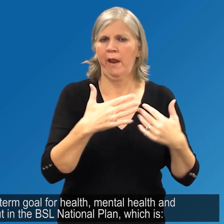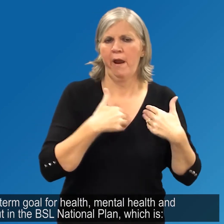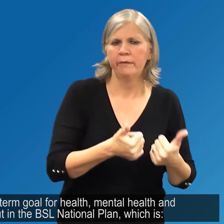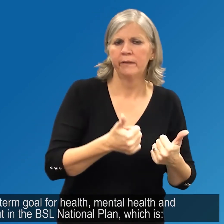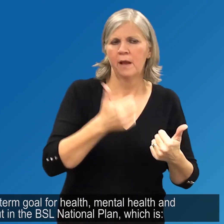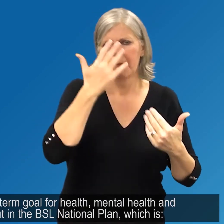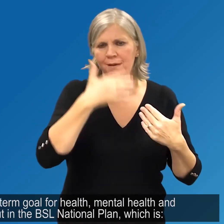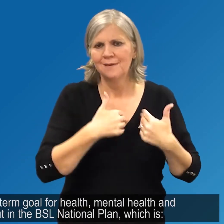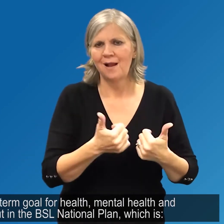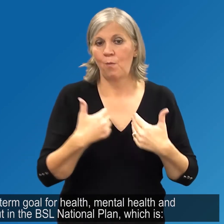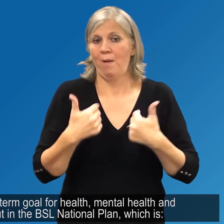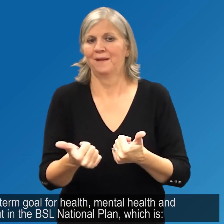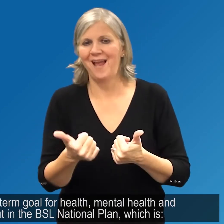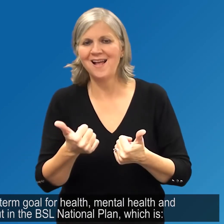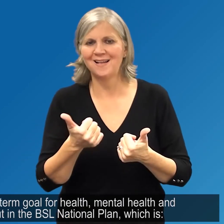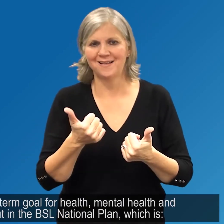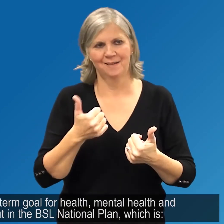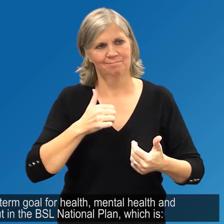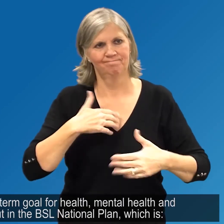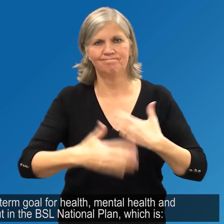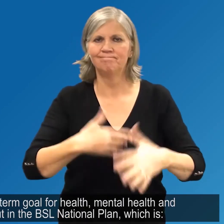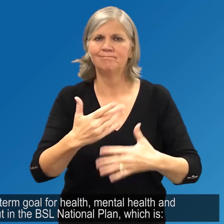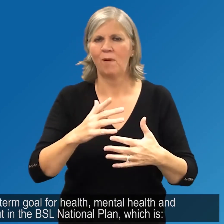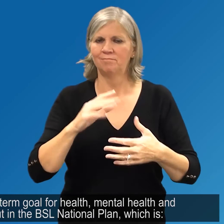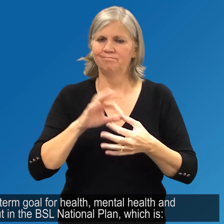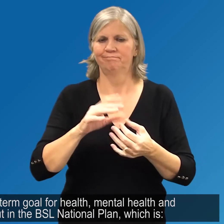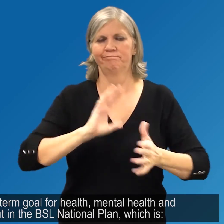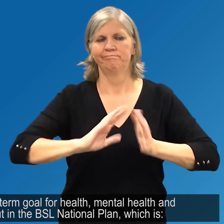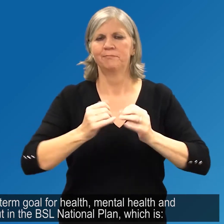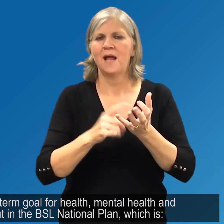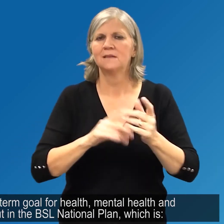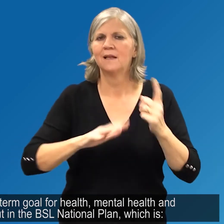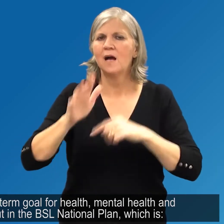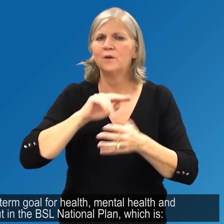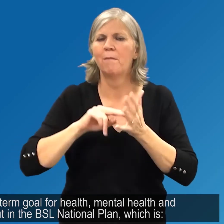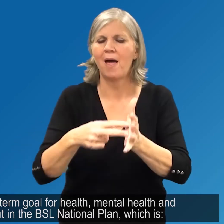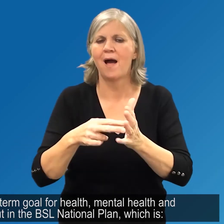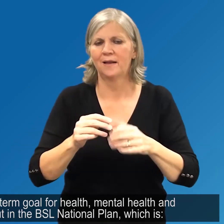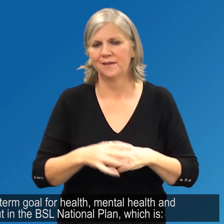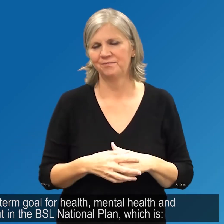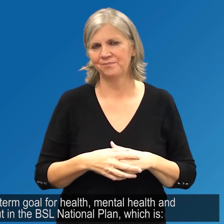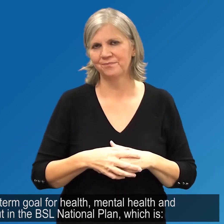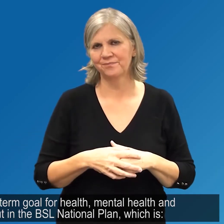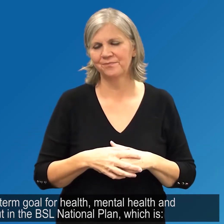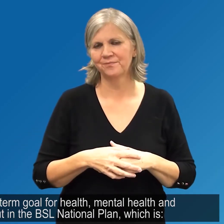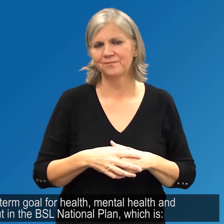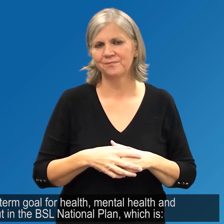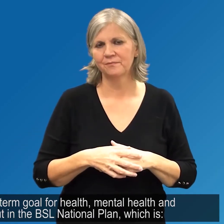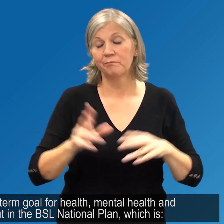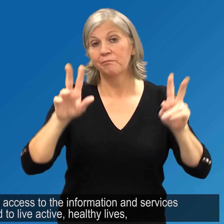We share the long-term goal for health, mental health and well-being set out in the BSL National Plan, which is: